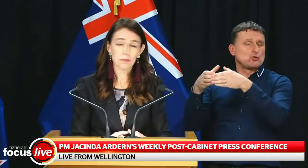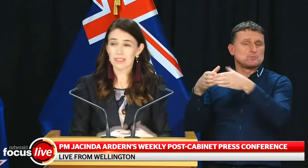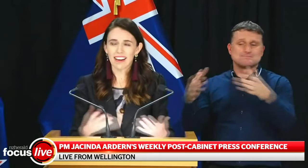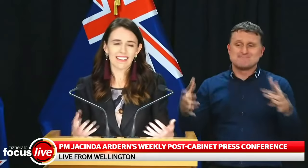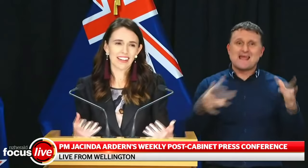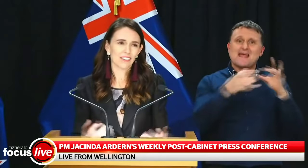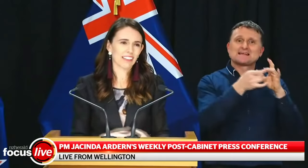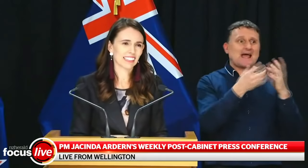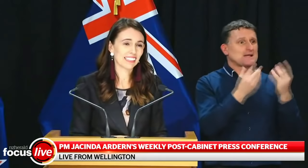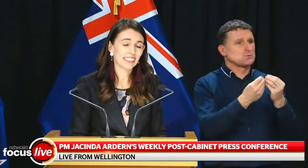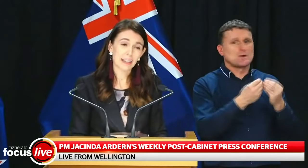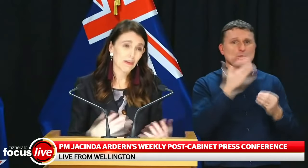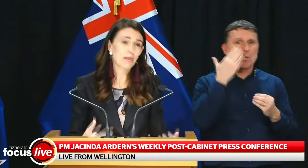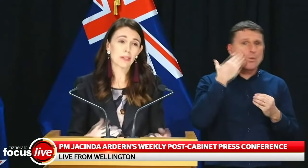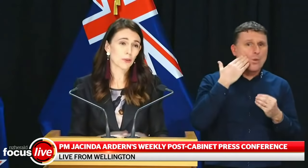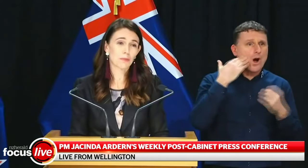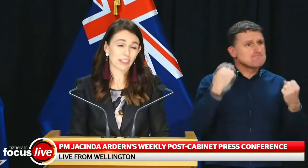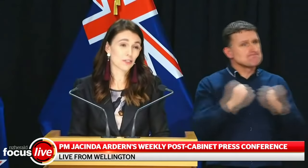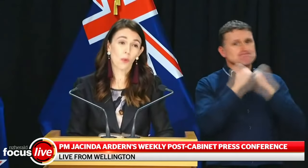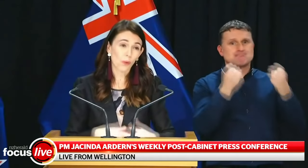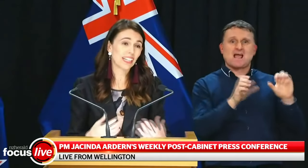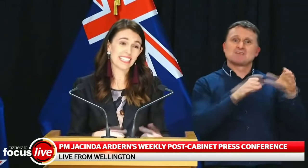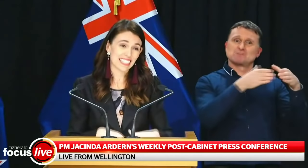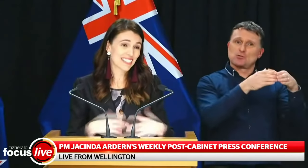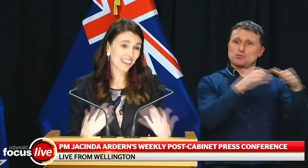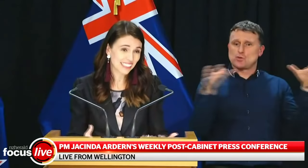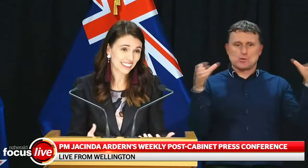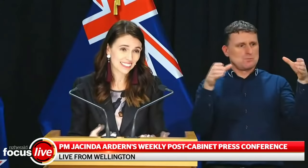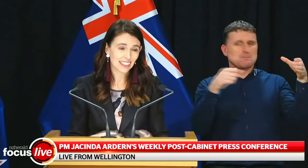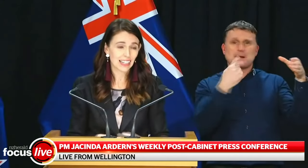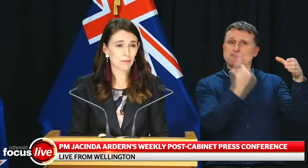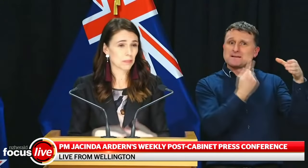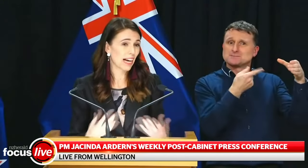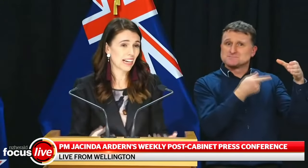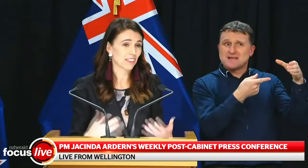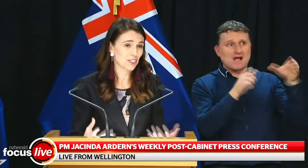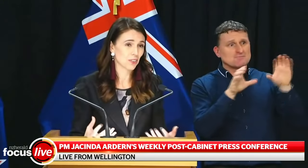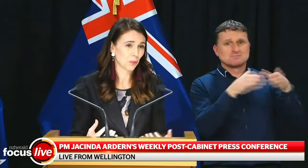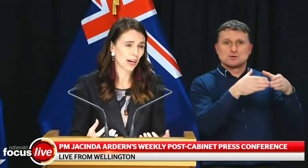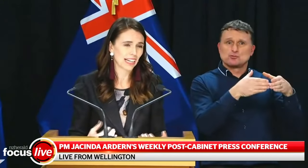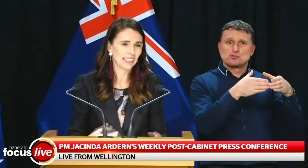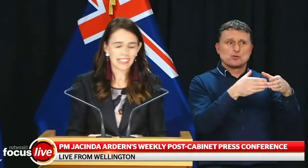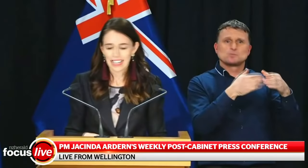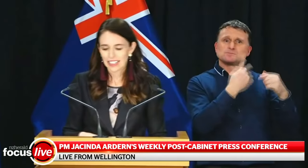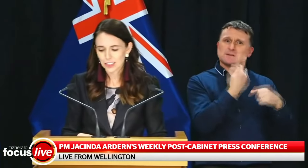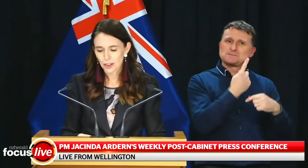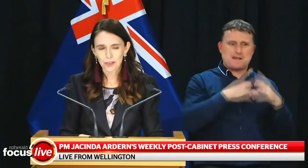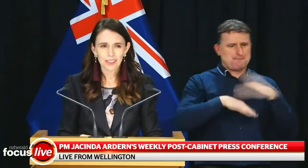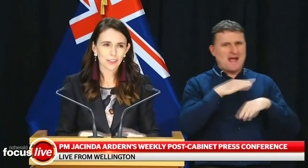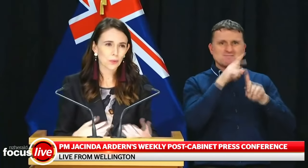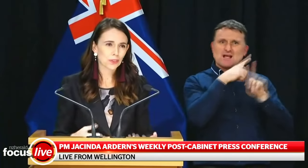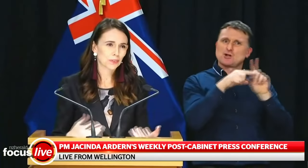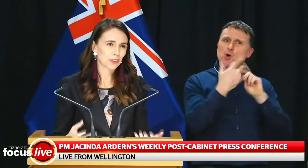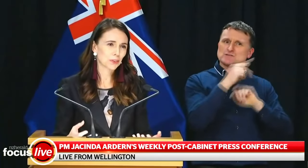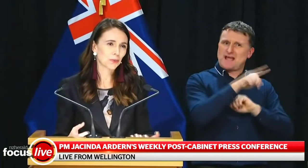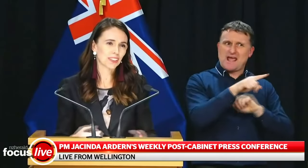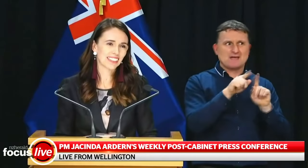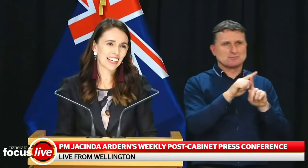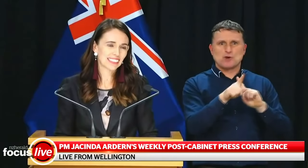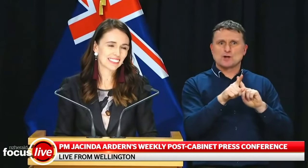supremacist group, say at a rally, that may be a group that is already incited to behave in a certain way. And so in order